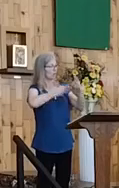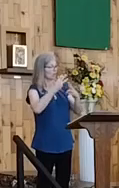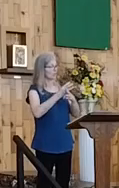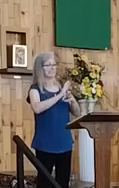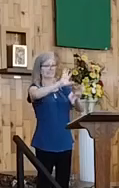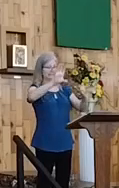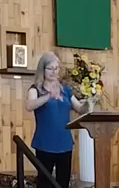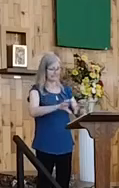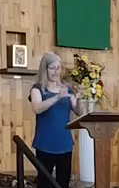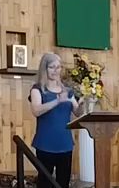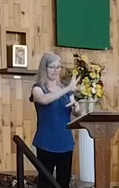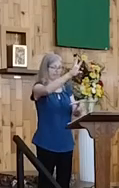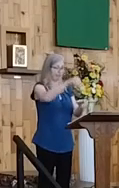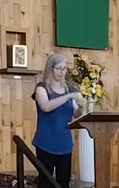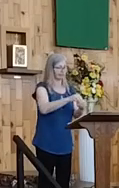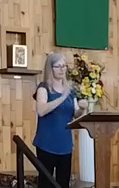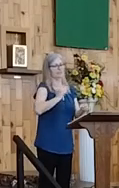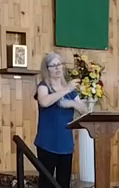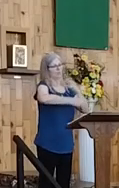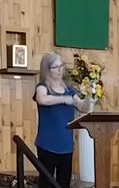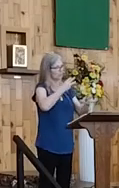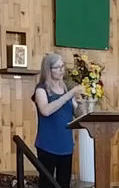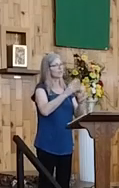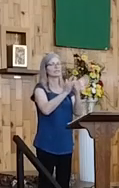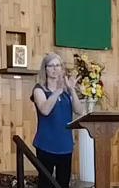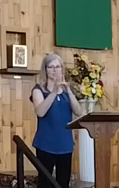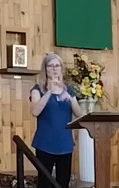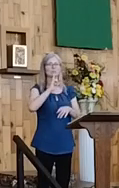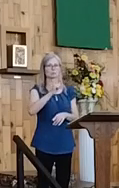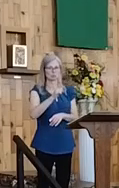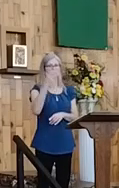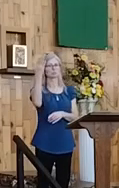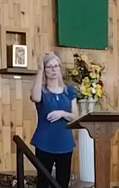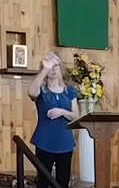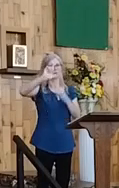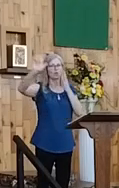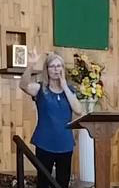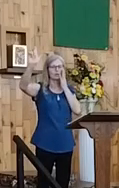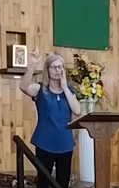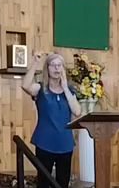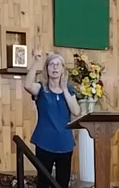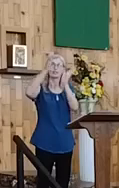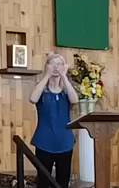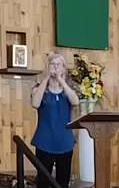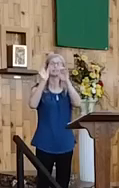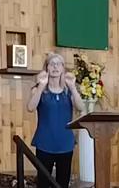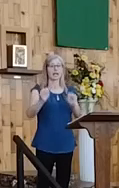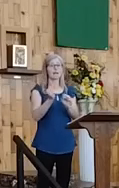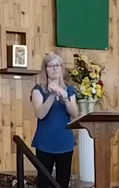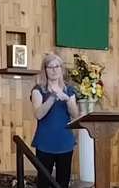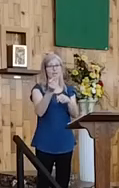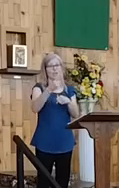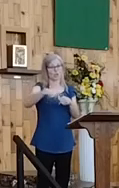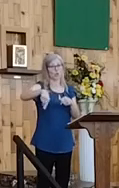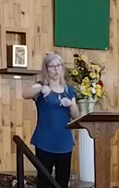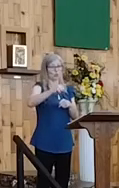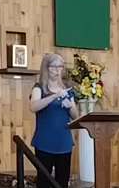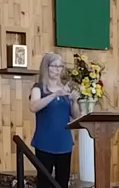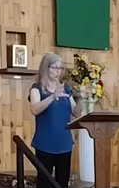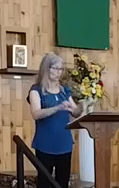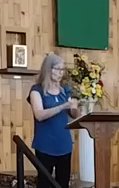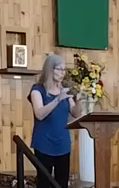our world, that Jesus is the Lord, and that Jesus can make you